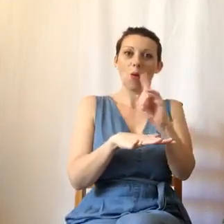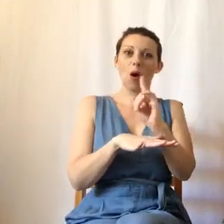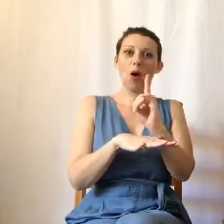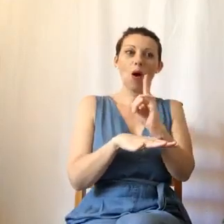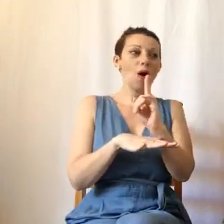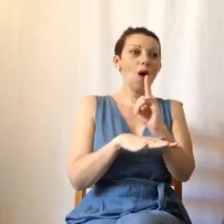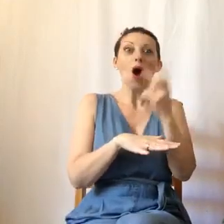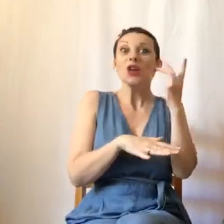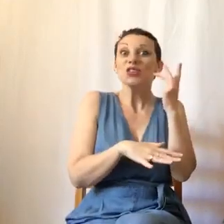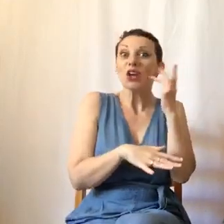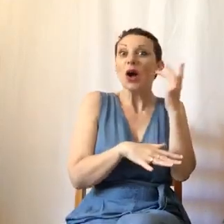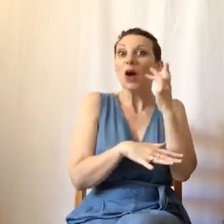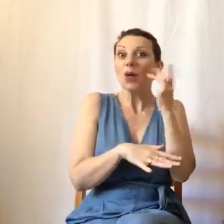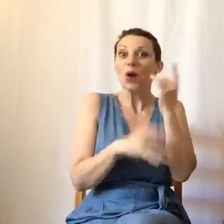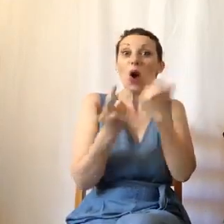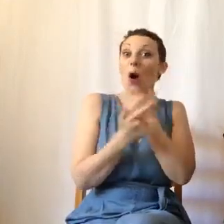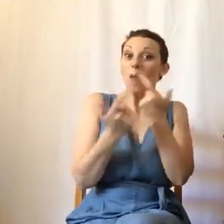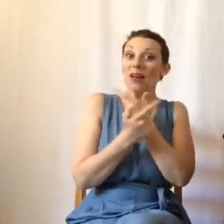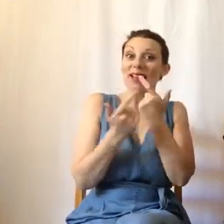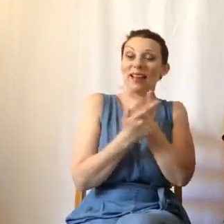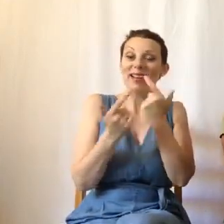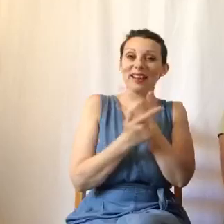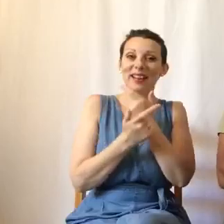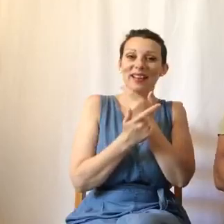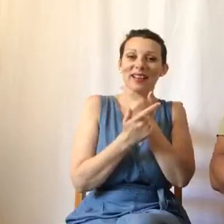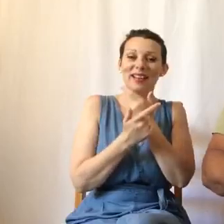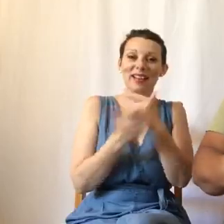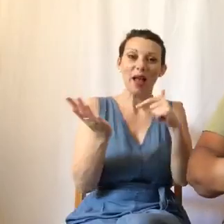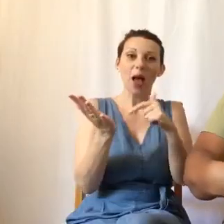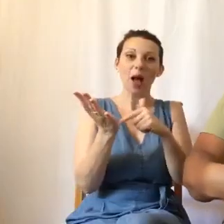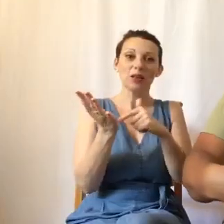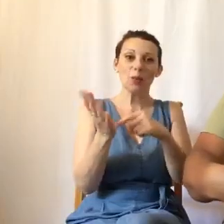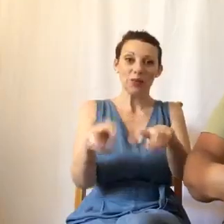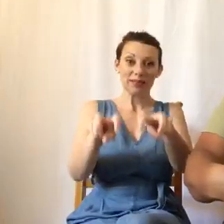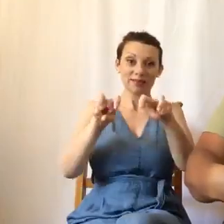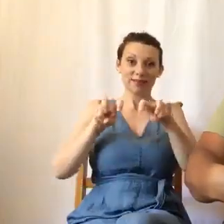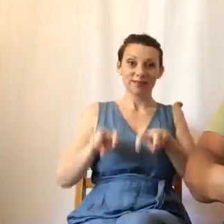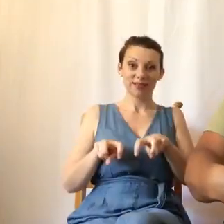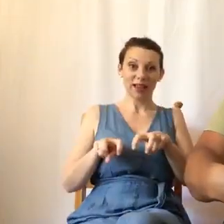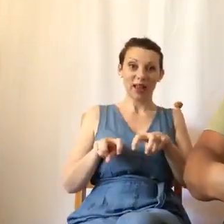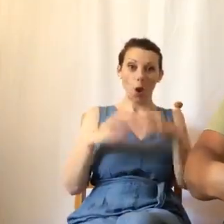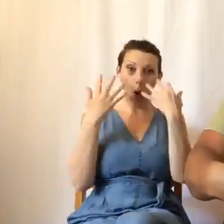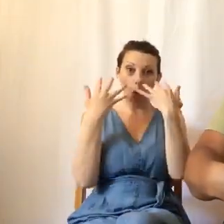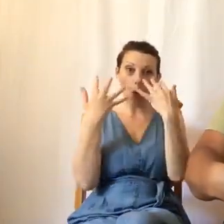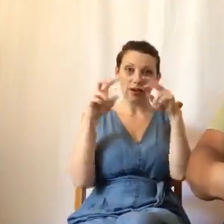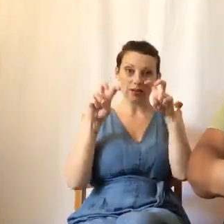he couldn't have felt more proud. There she is, telling some Woblin jokes.